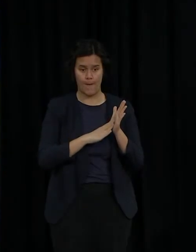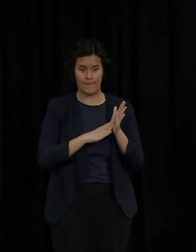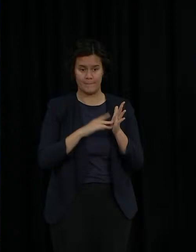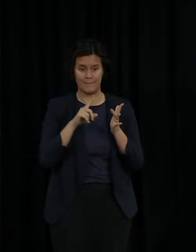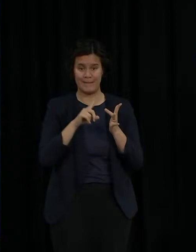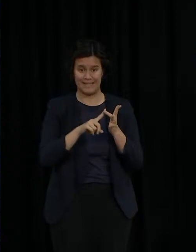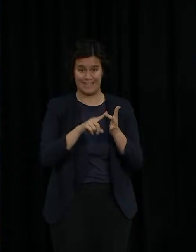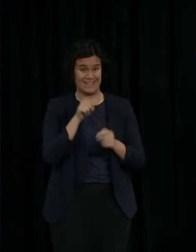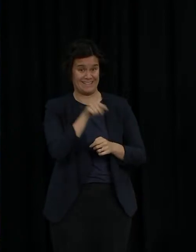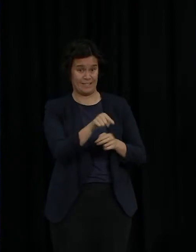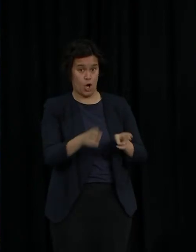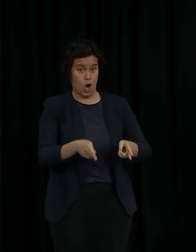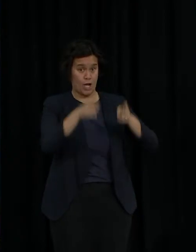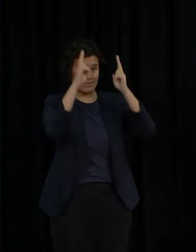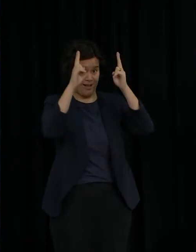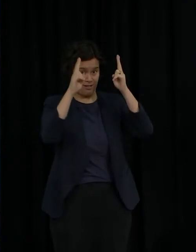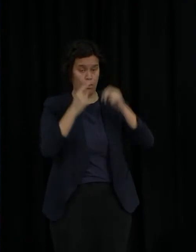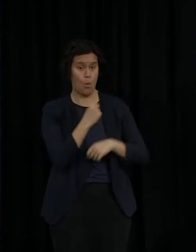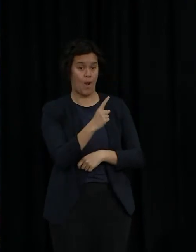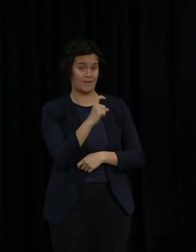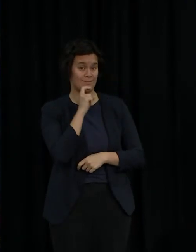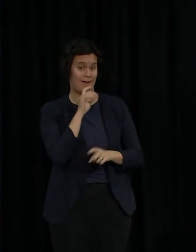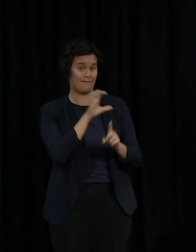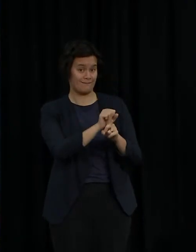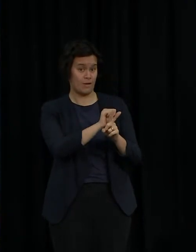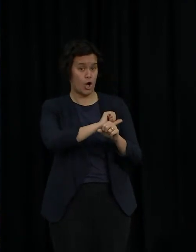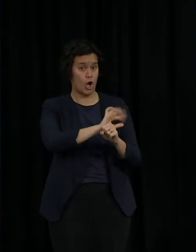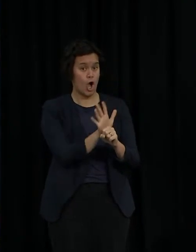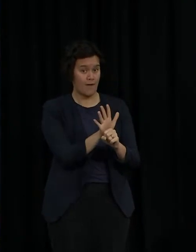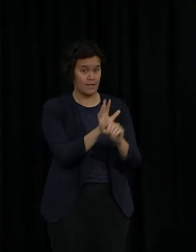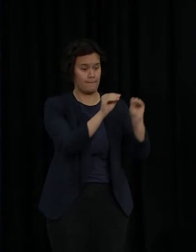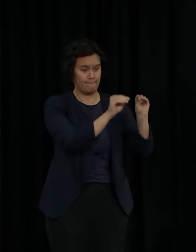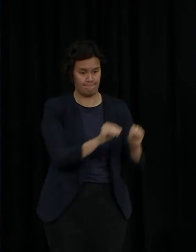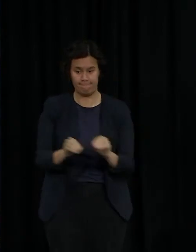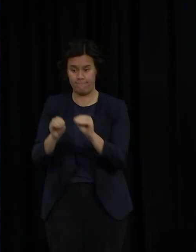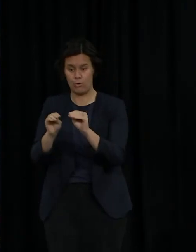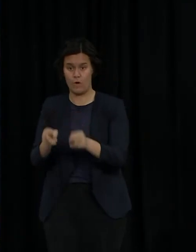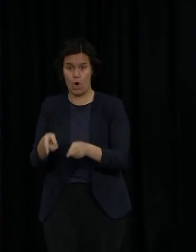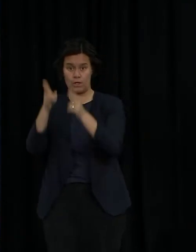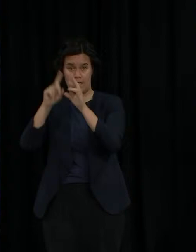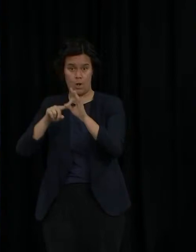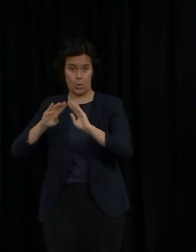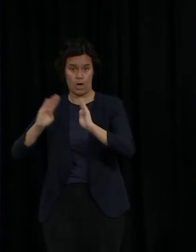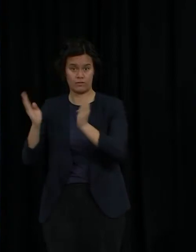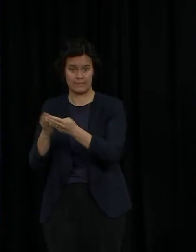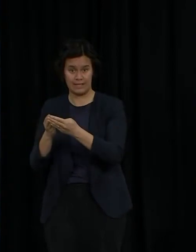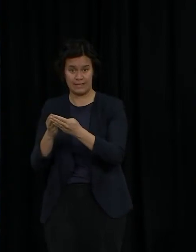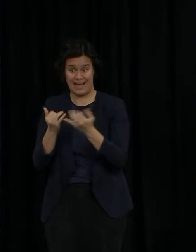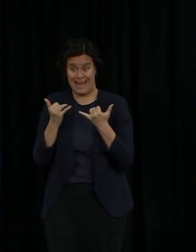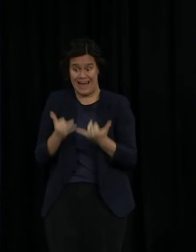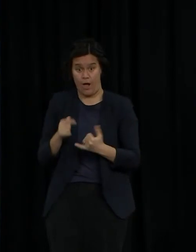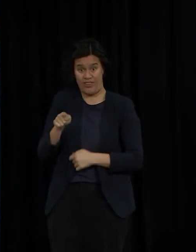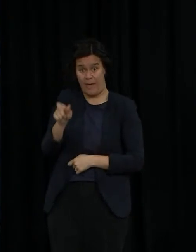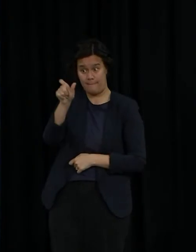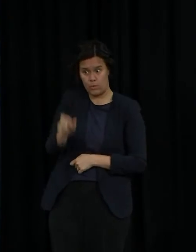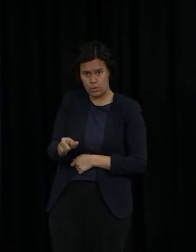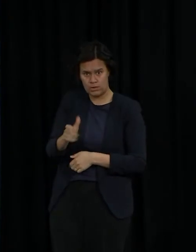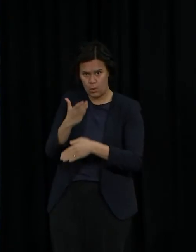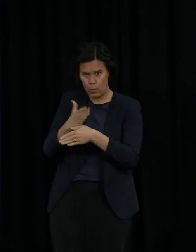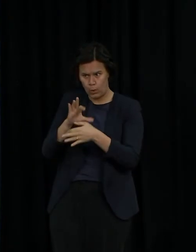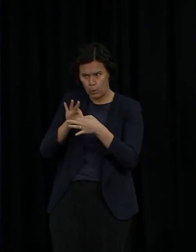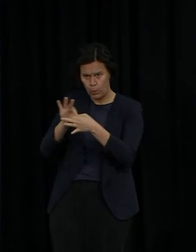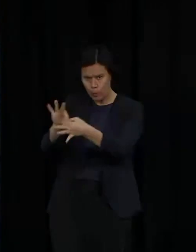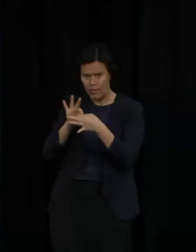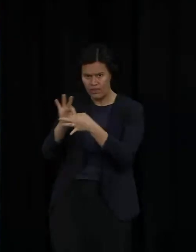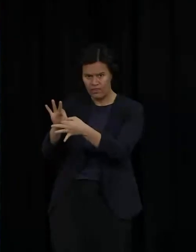a quarantine facility, and Auckland Regional Public Health are working with the